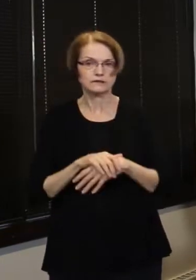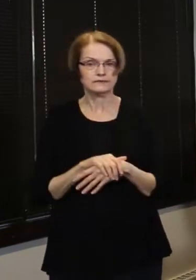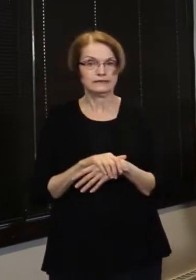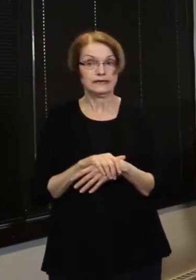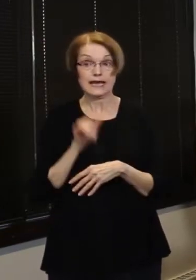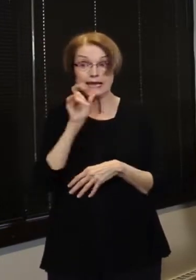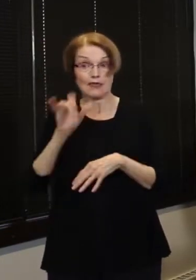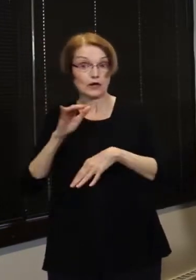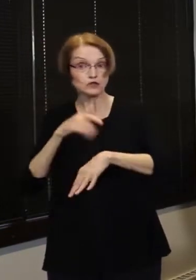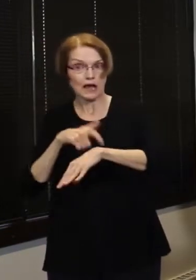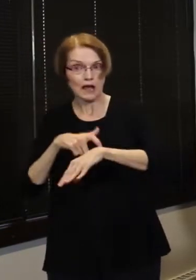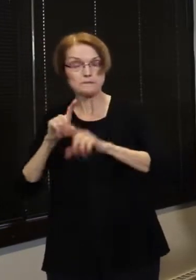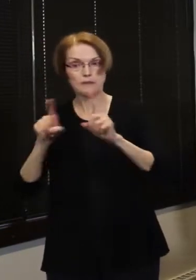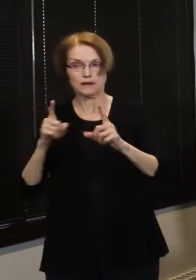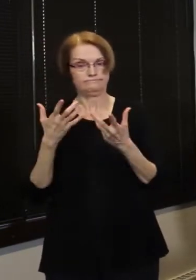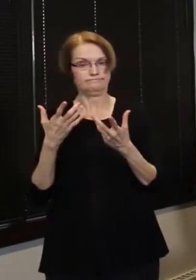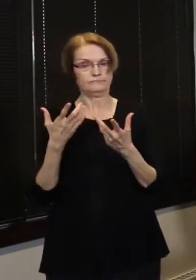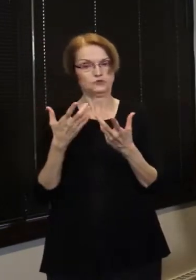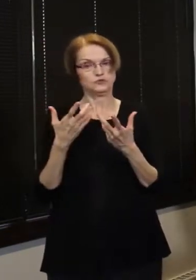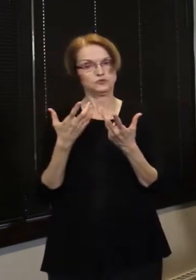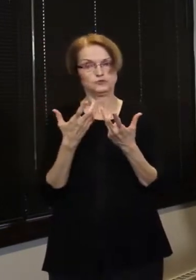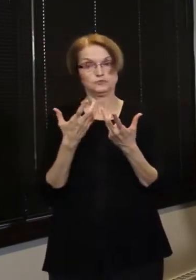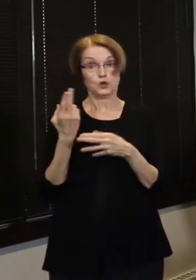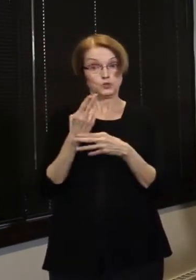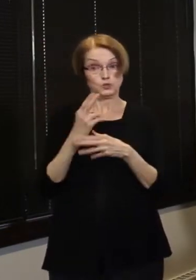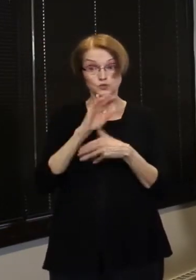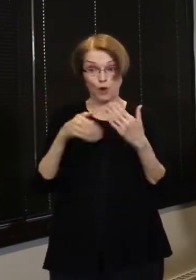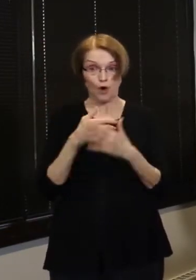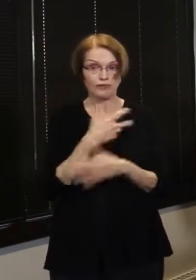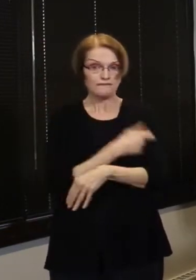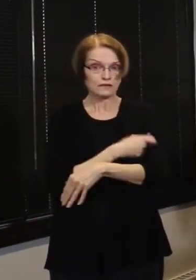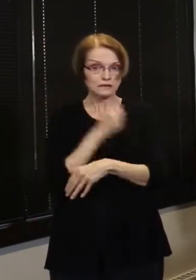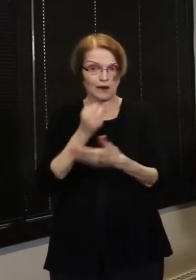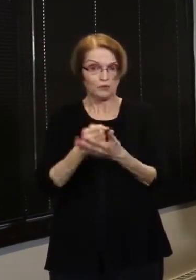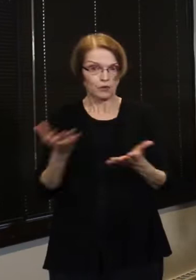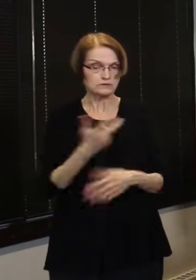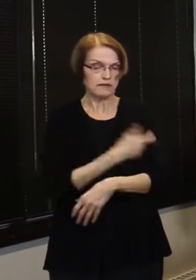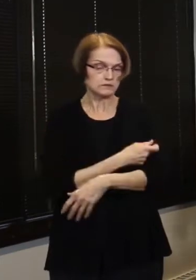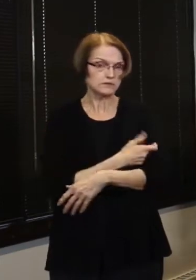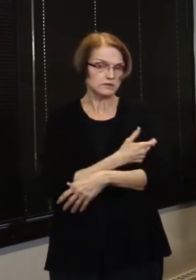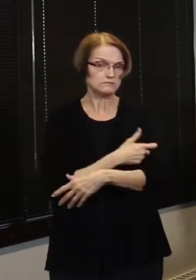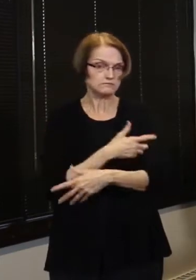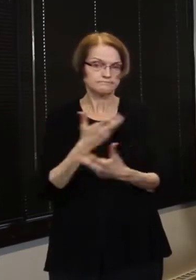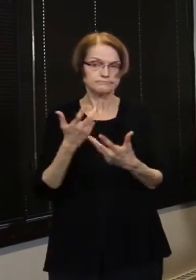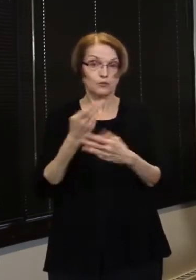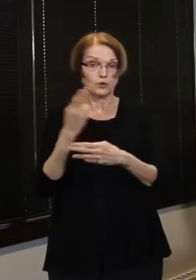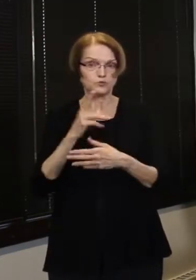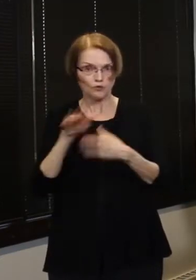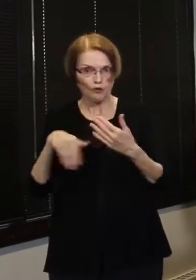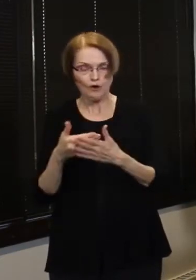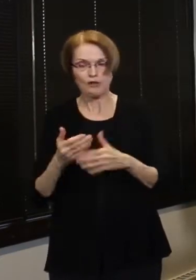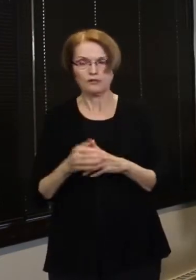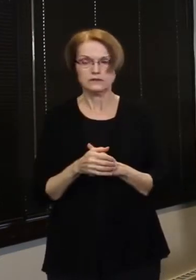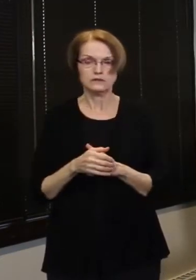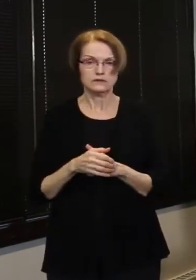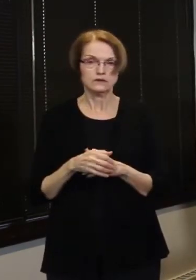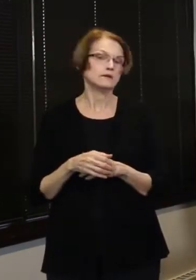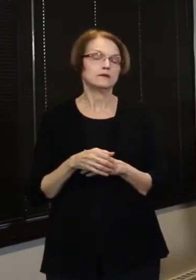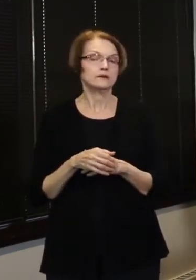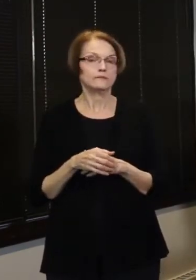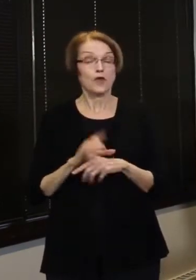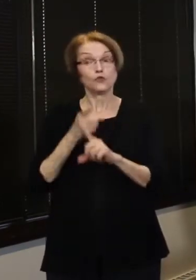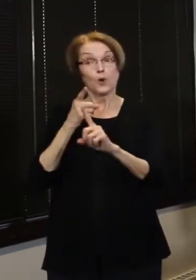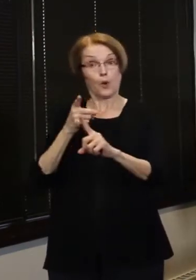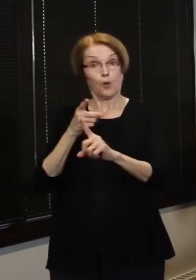time to get vaccinated. And that way, no vaccine goes to waste. I mean, the true goal of vaccine is to develop herd